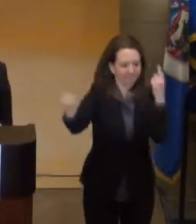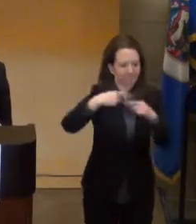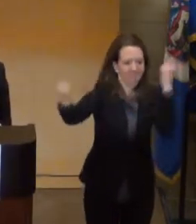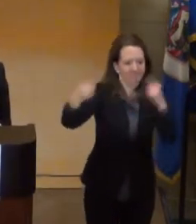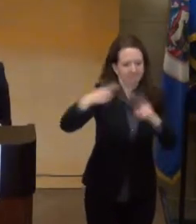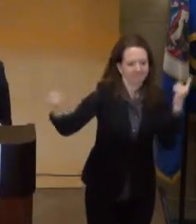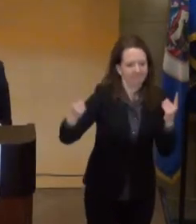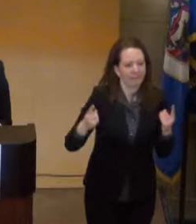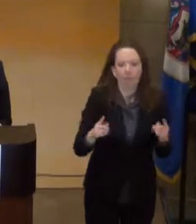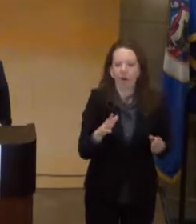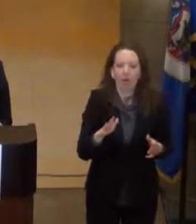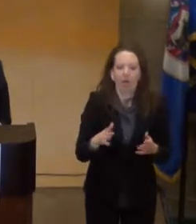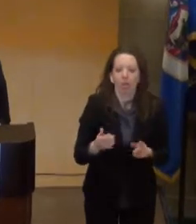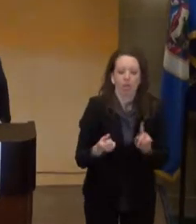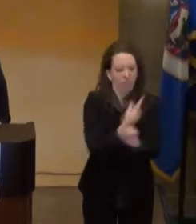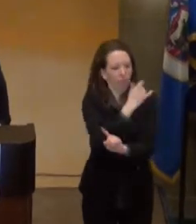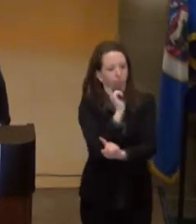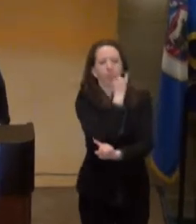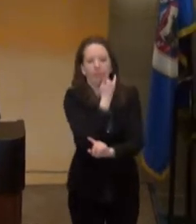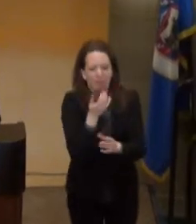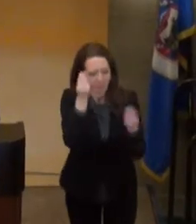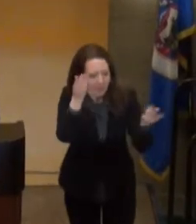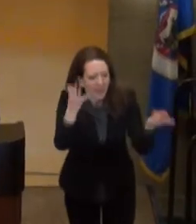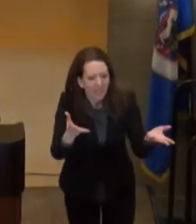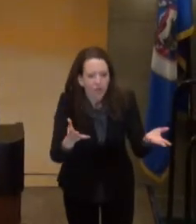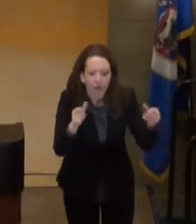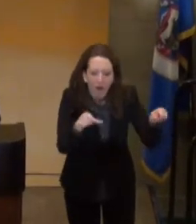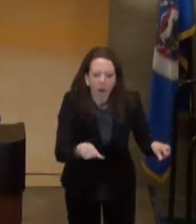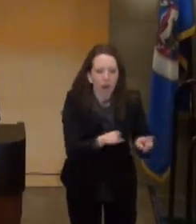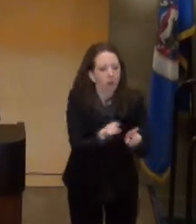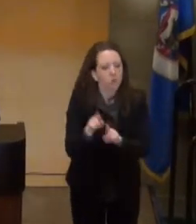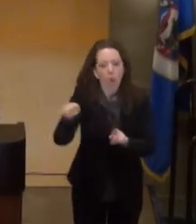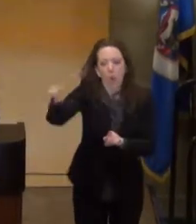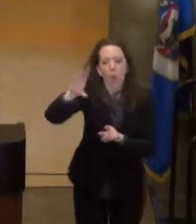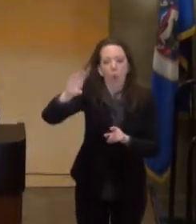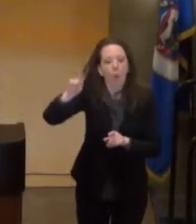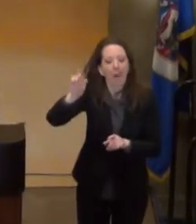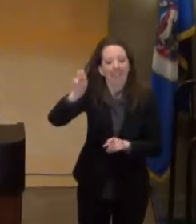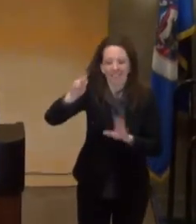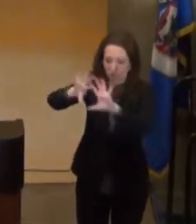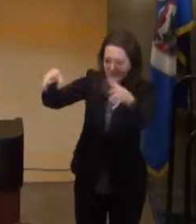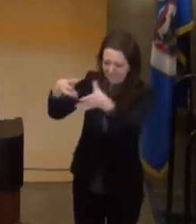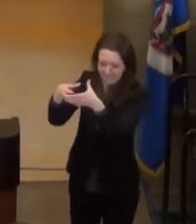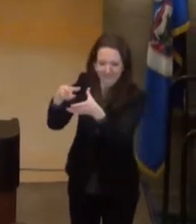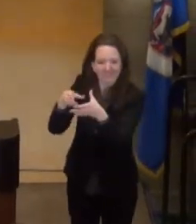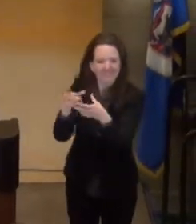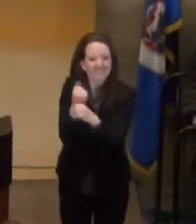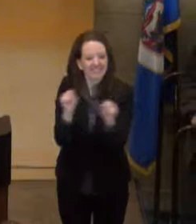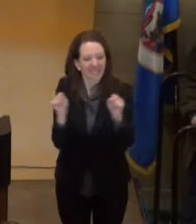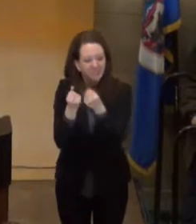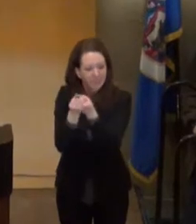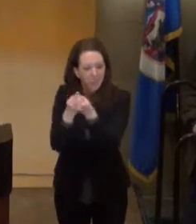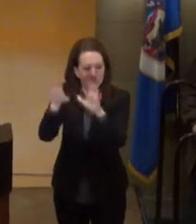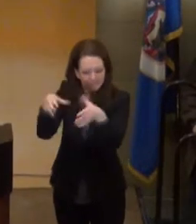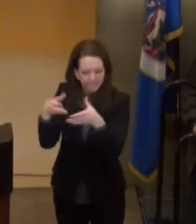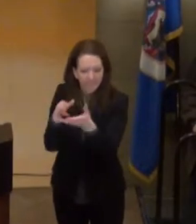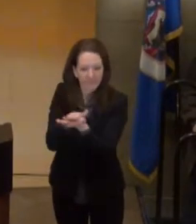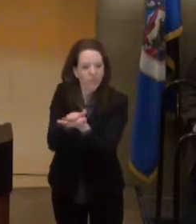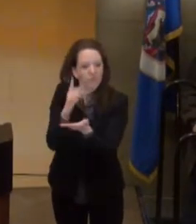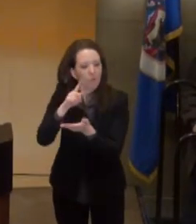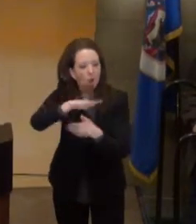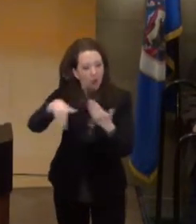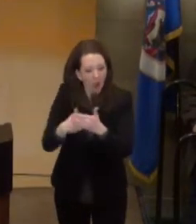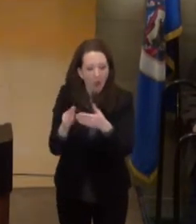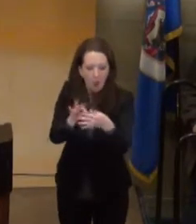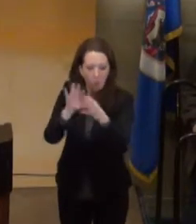About the bill. And they're also questioning the motives of the coalition the Safe and Supportive, the Safe Schools for All